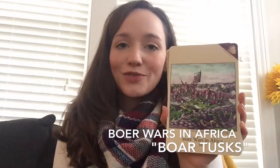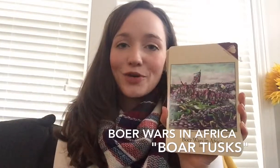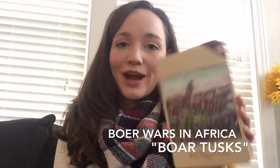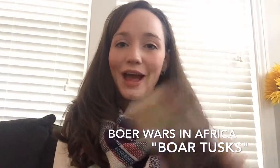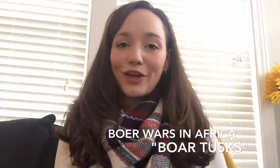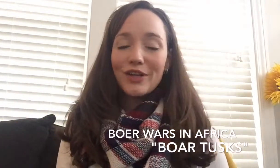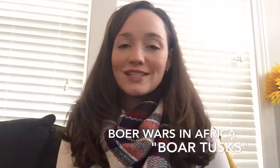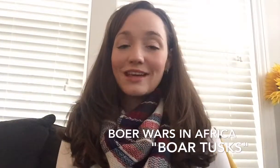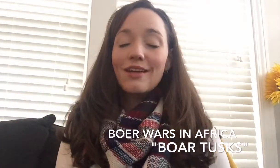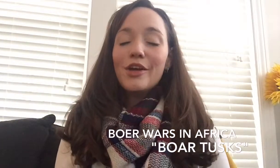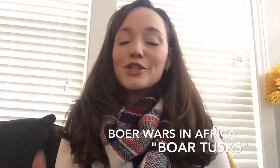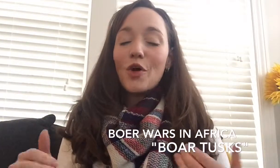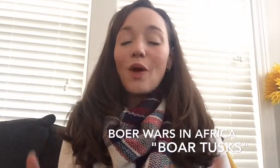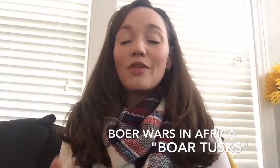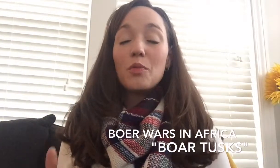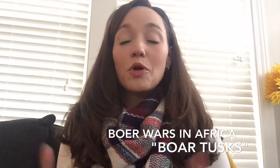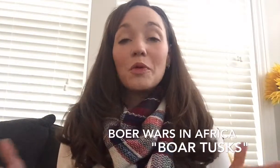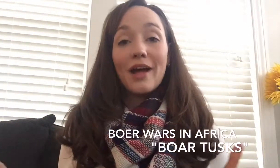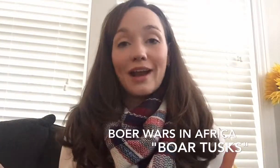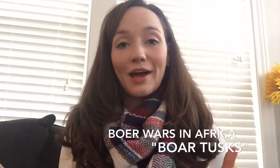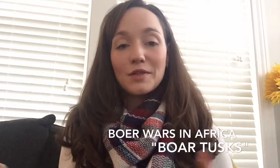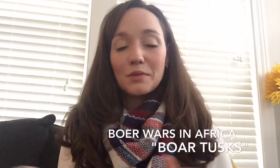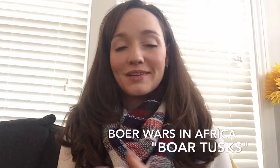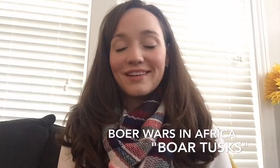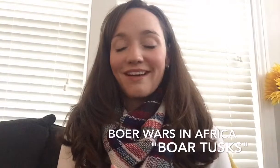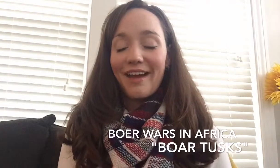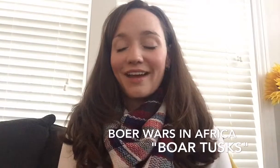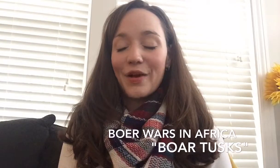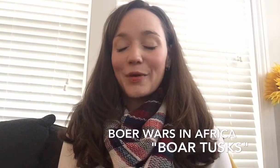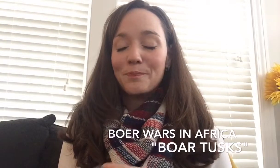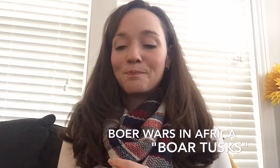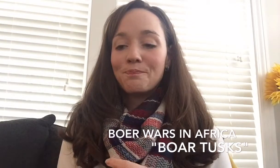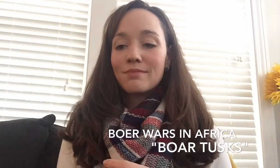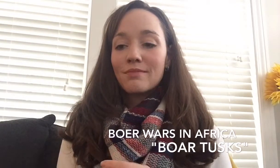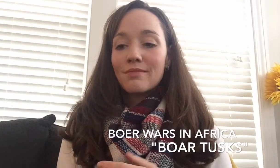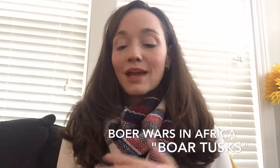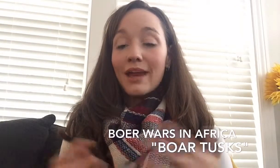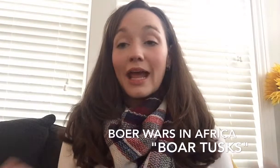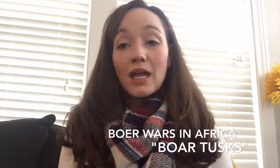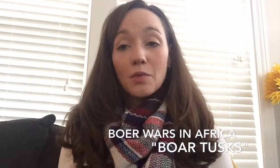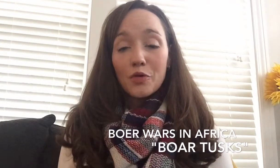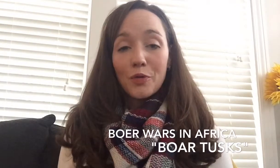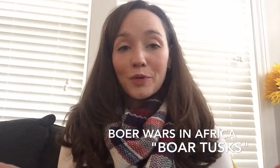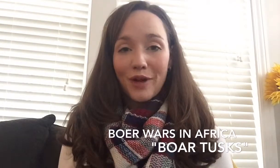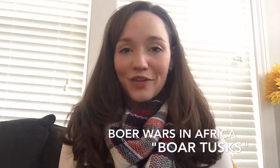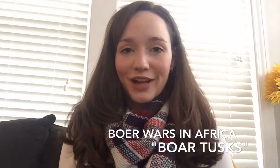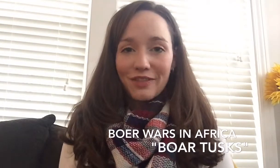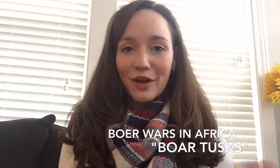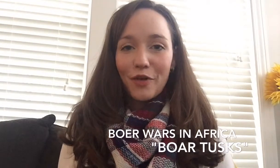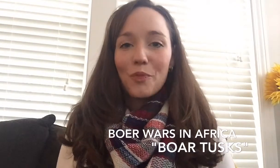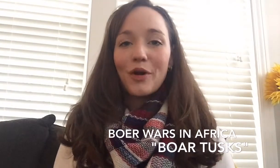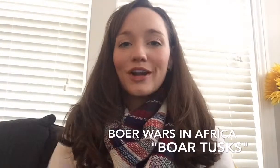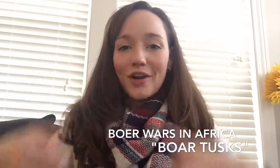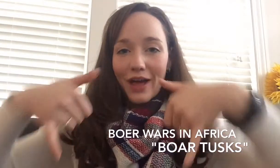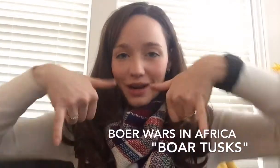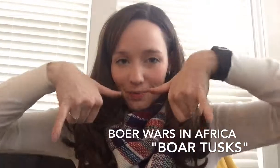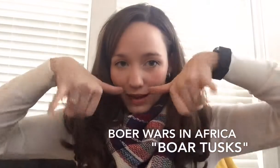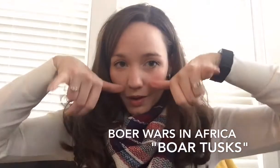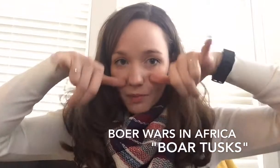for accuracy. So while the Boer were not actually an animal group, but rather an ethnic group, we're going to go ahead and make